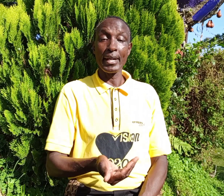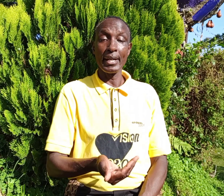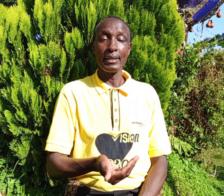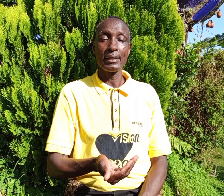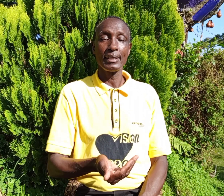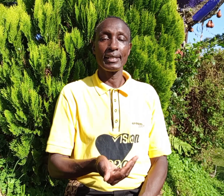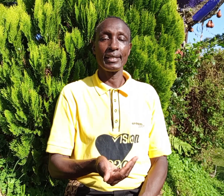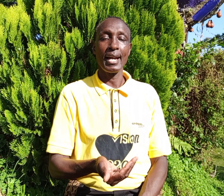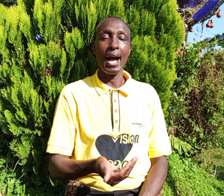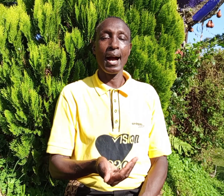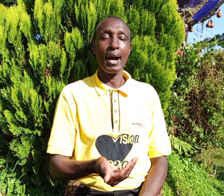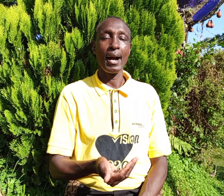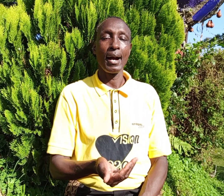Nemingin young.